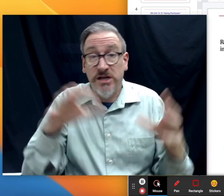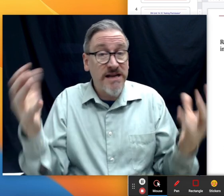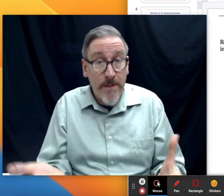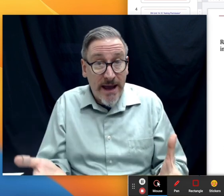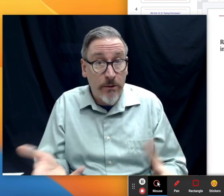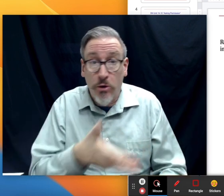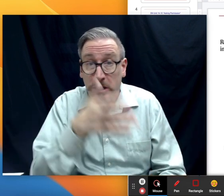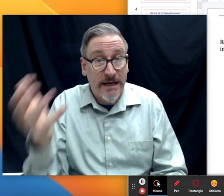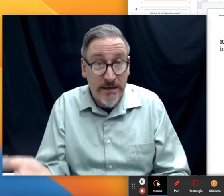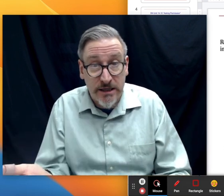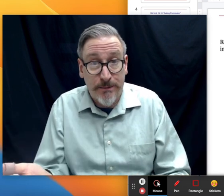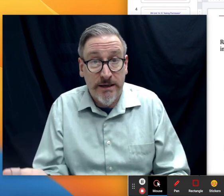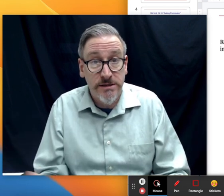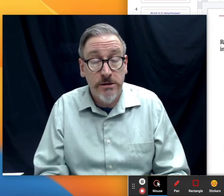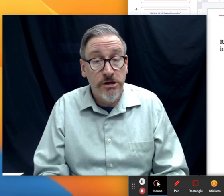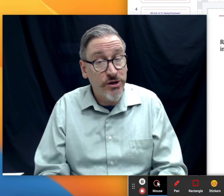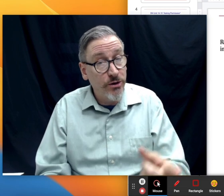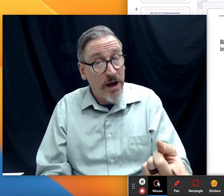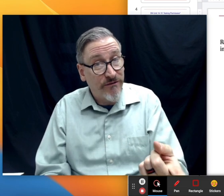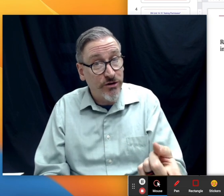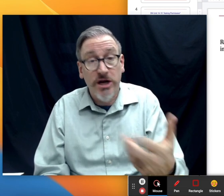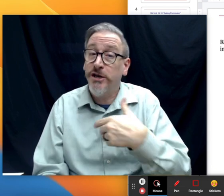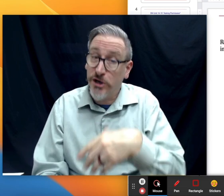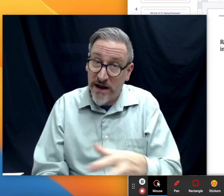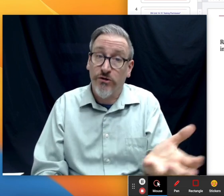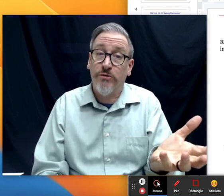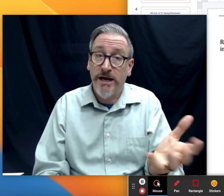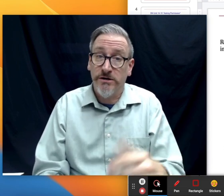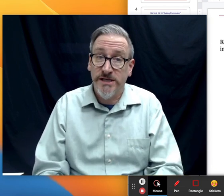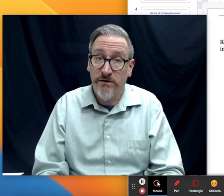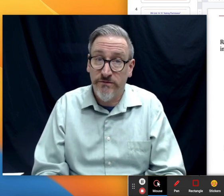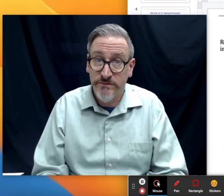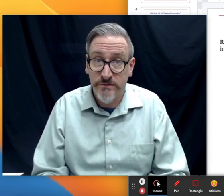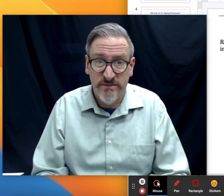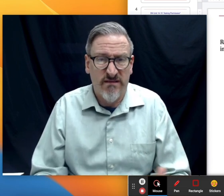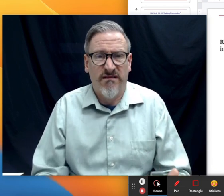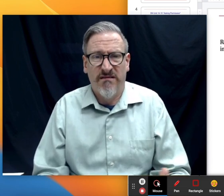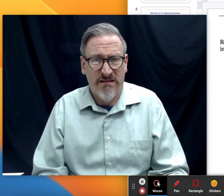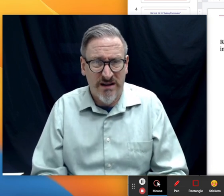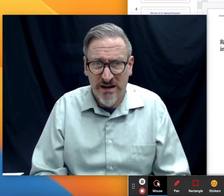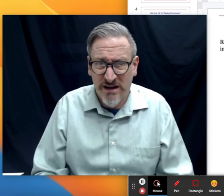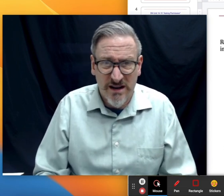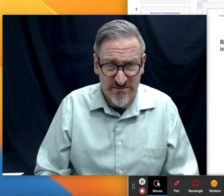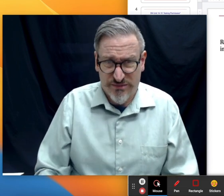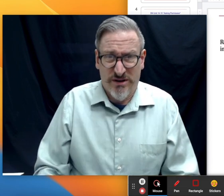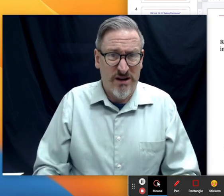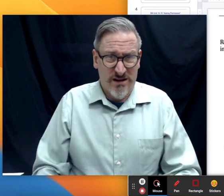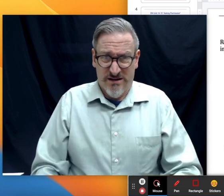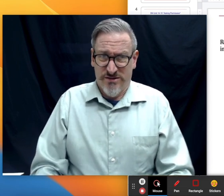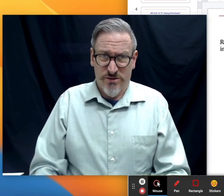So it doesn't have a bag. You won't collect the clippings. So after you're done, you're going to have to rake yourself.